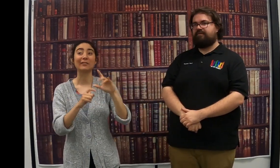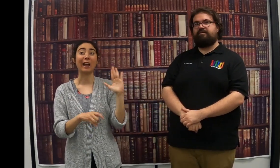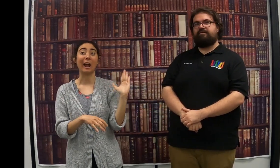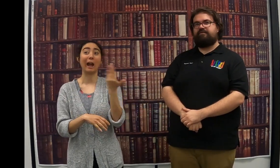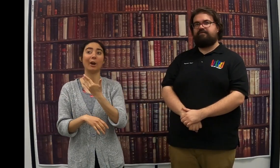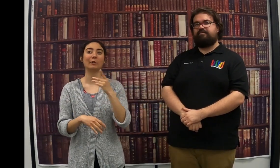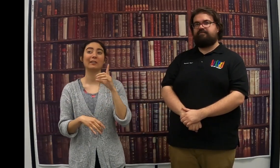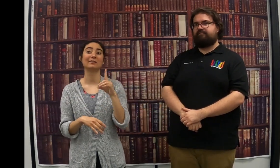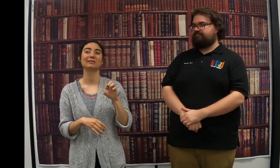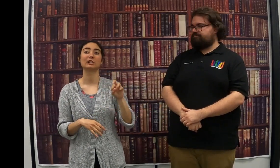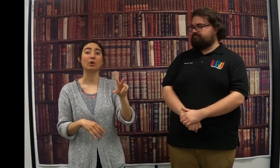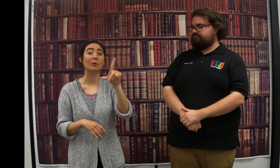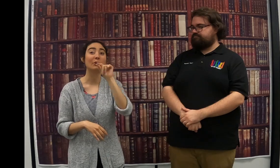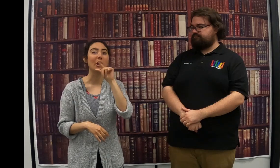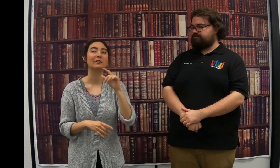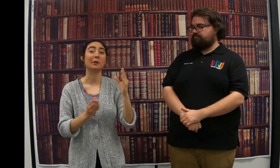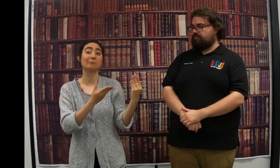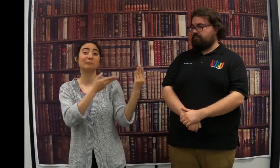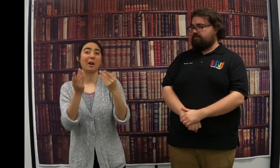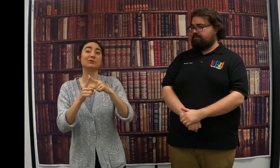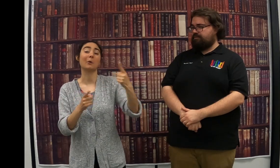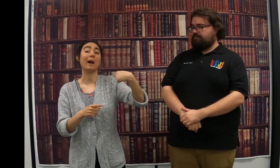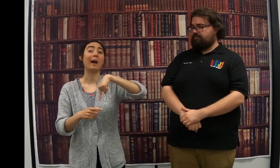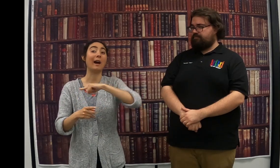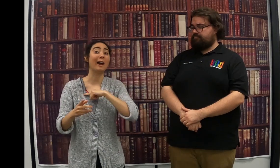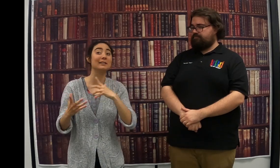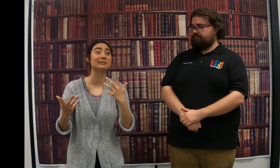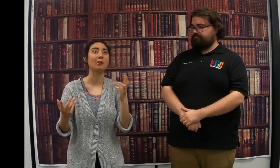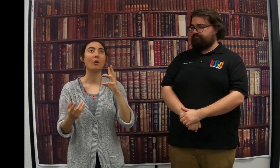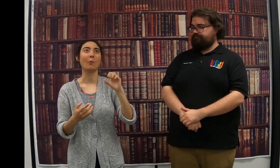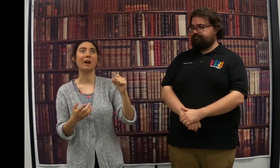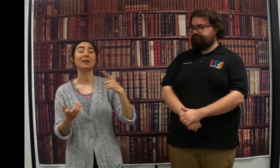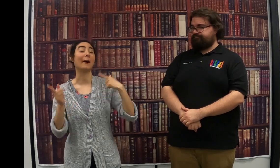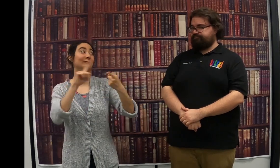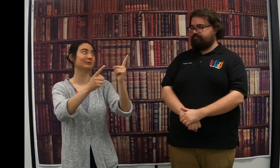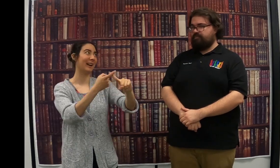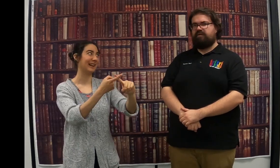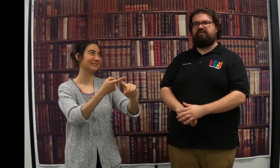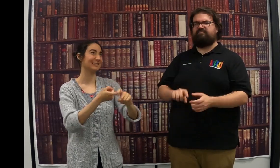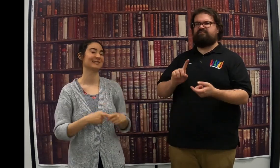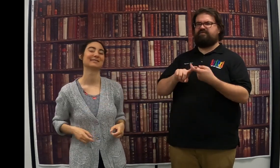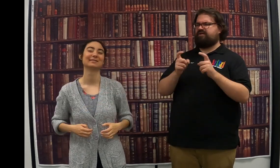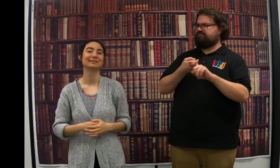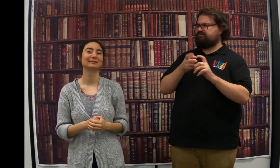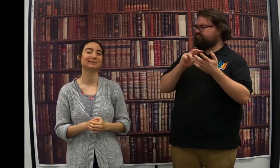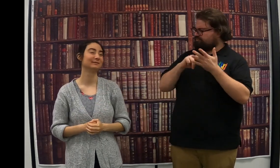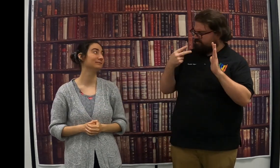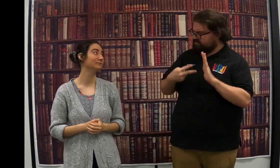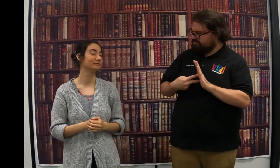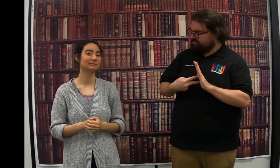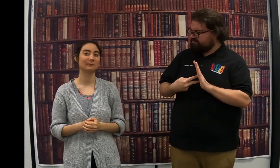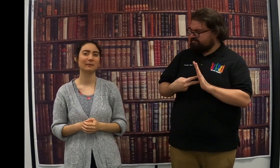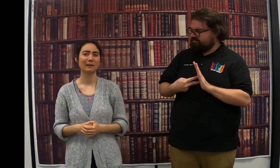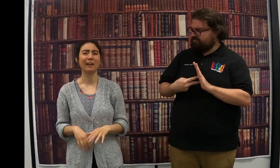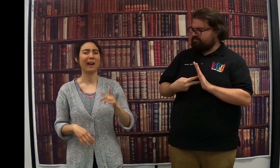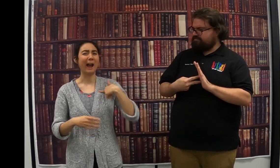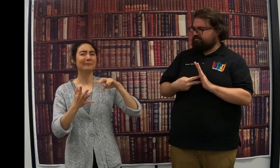us was a friend. A friend? You mean... I mean